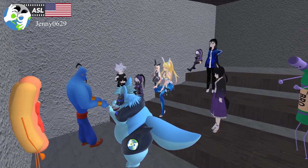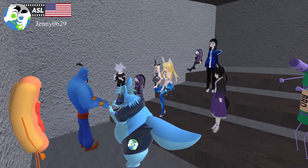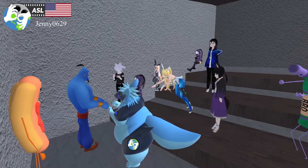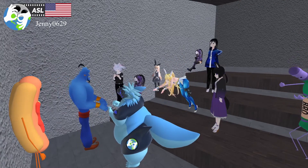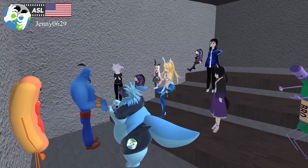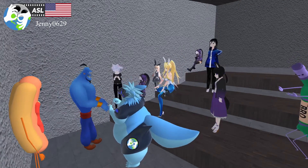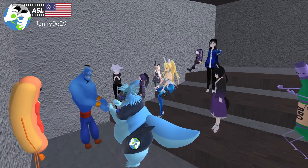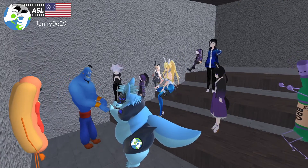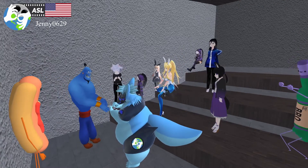explain it?